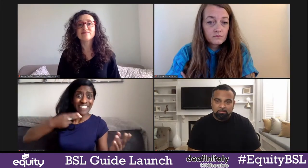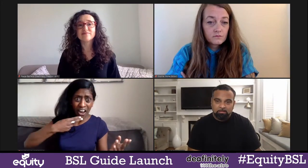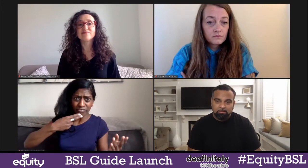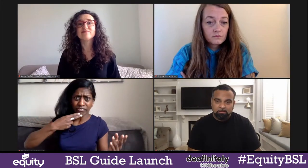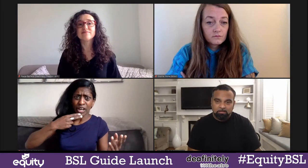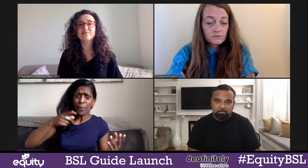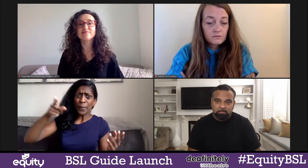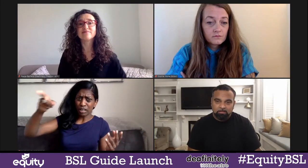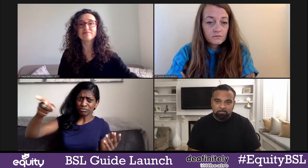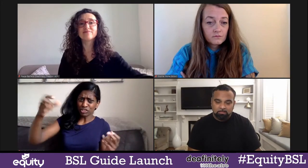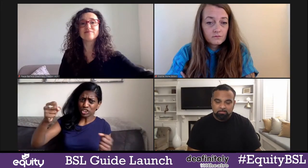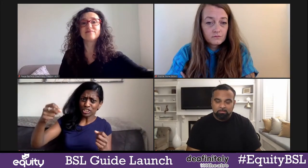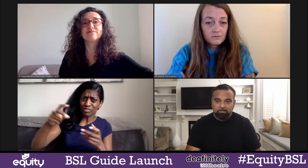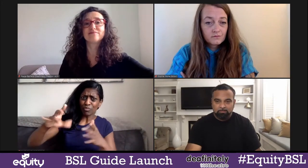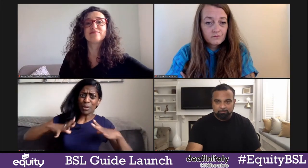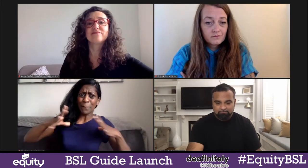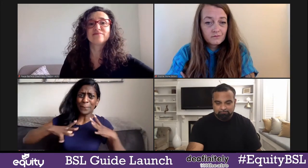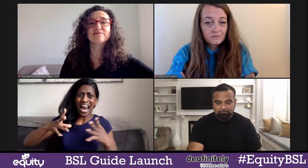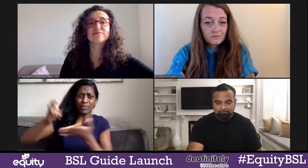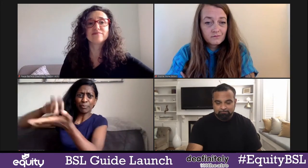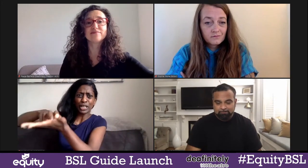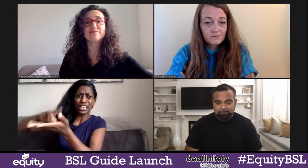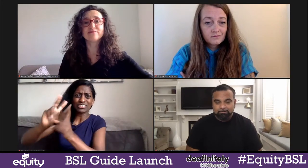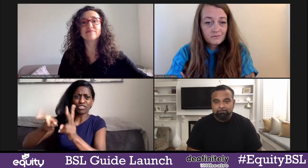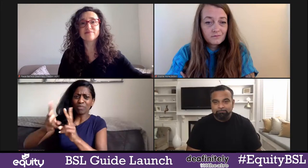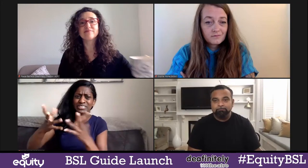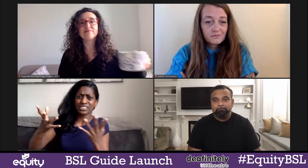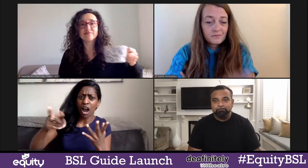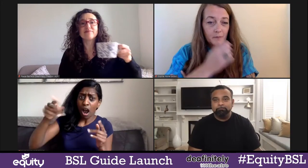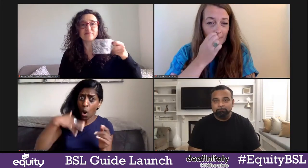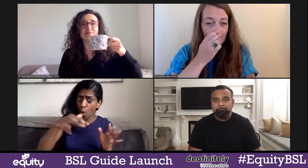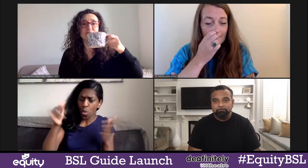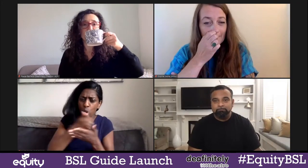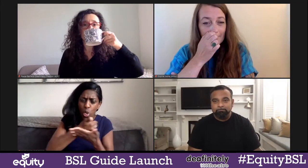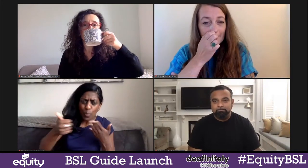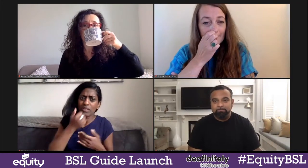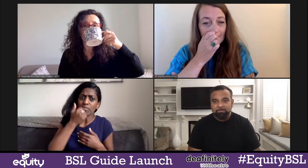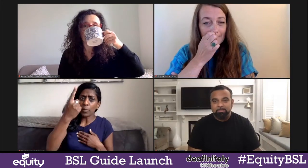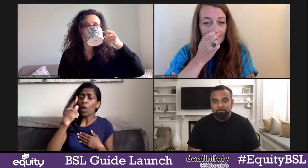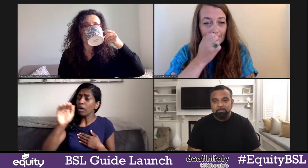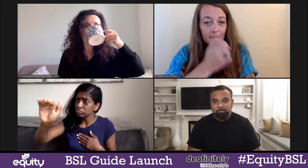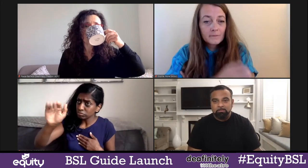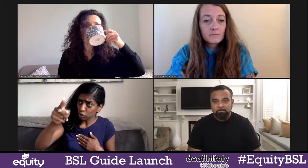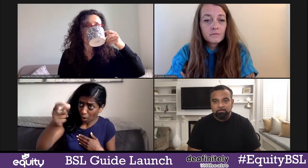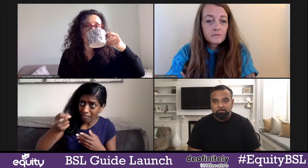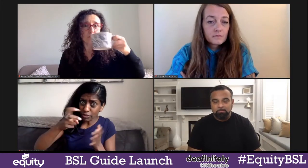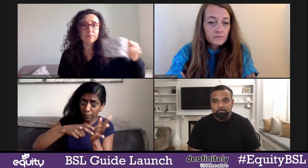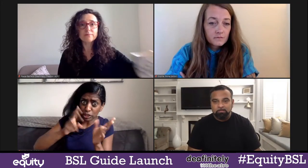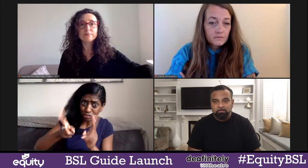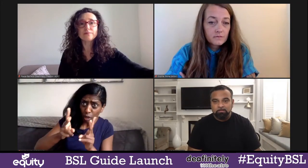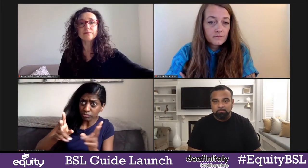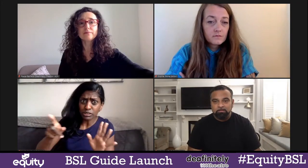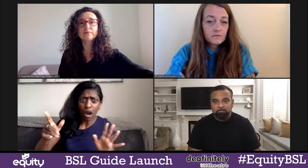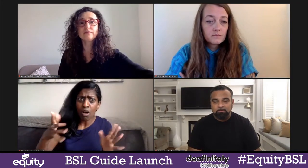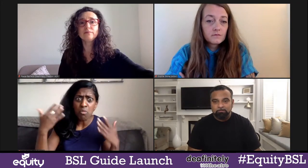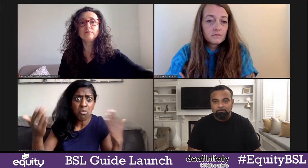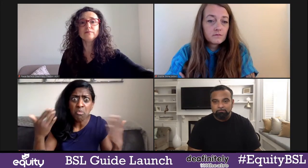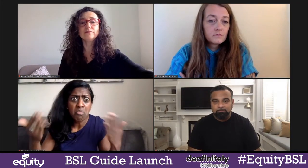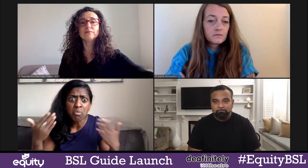responsibility? Or is it you because you've decided that one of your characters is going to be deaf? Have you considered bringing in an interpreter? So then I ask